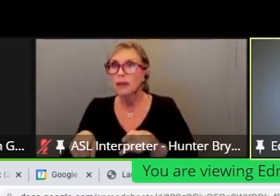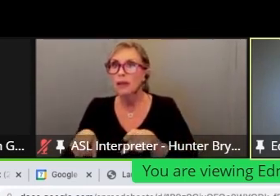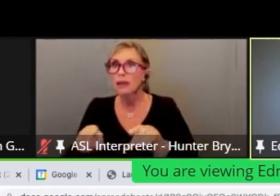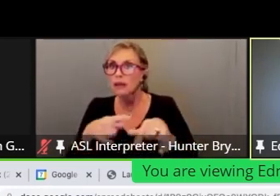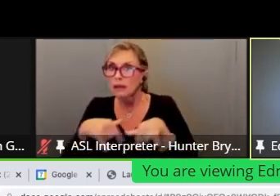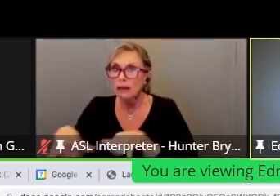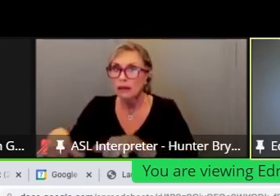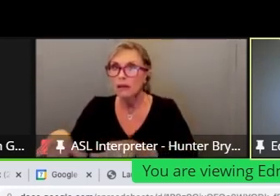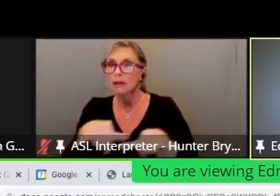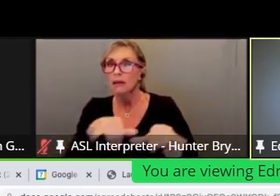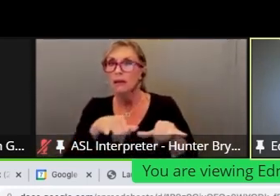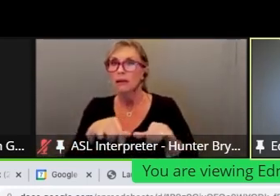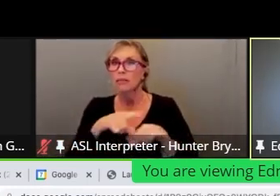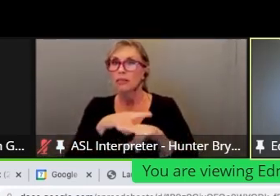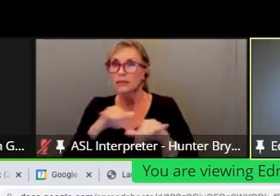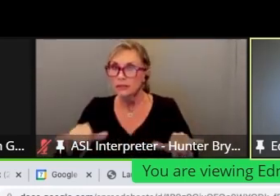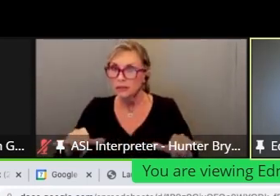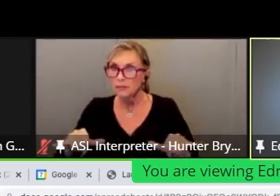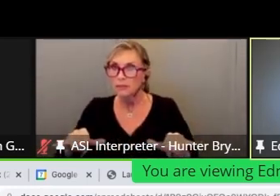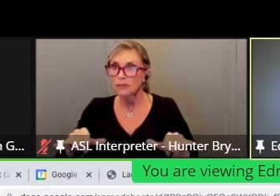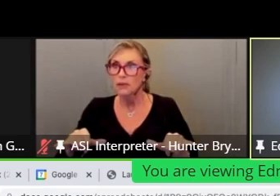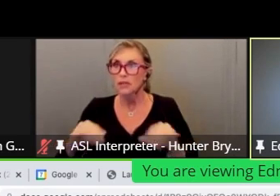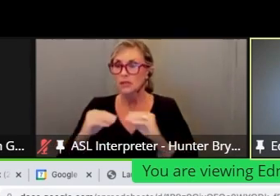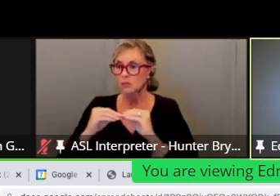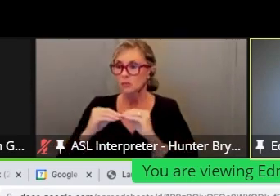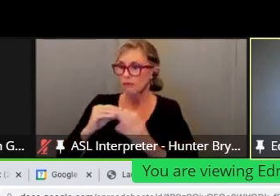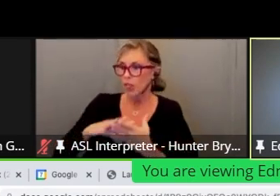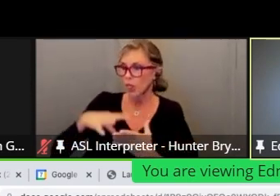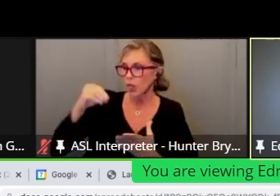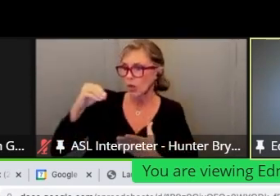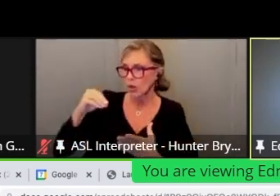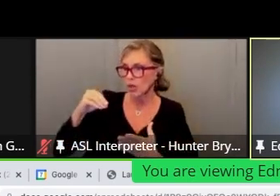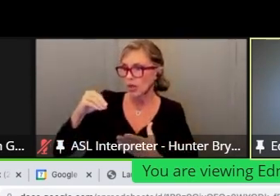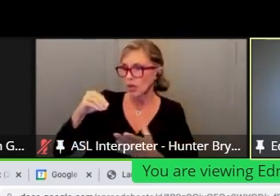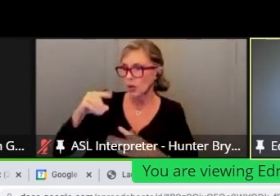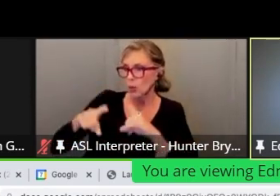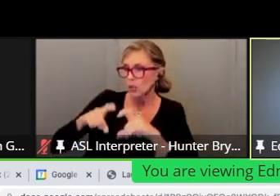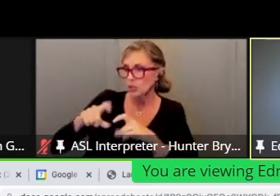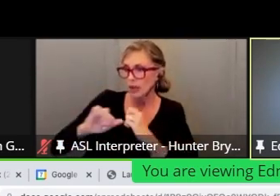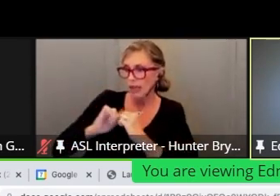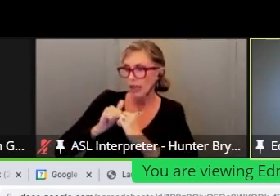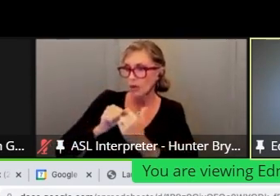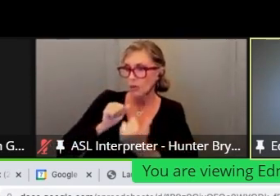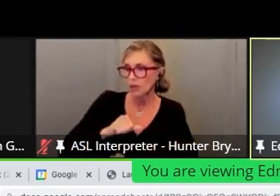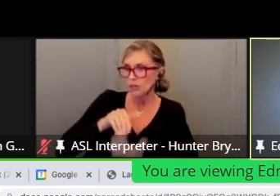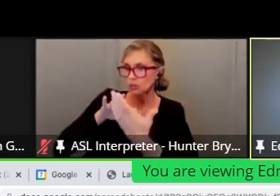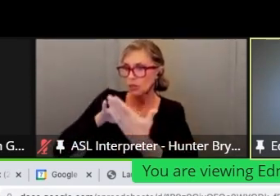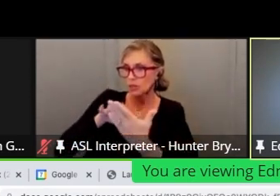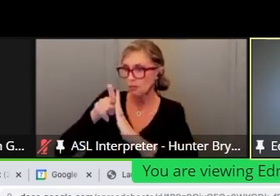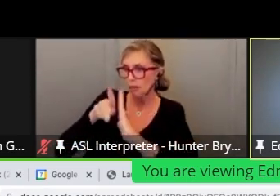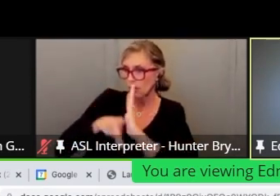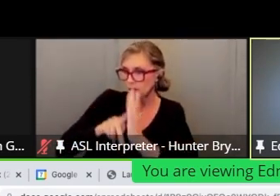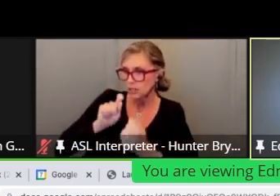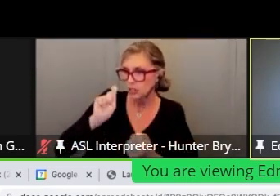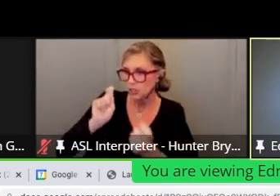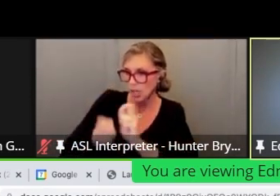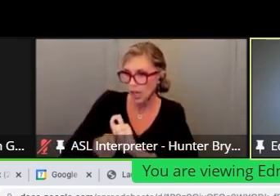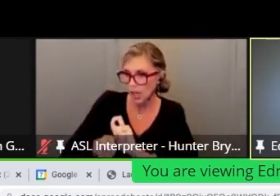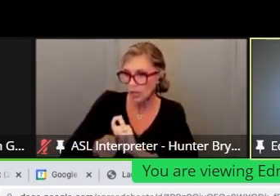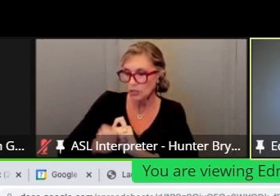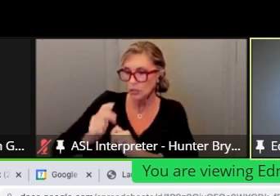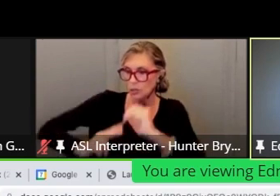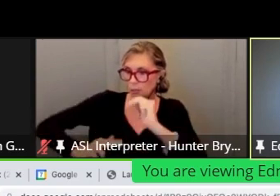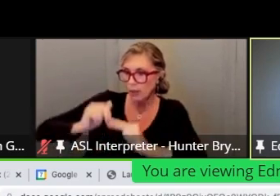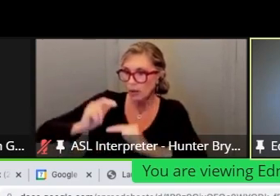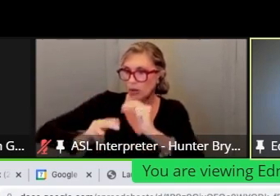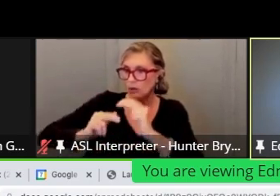that it was more of a learning question, or how do we address policy change in a way that builds the capacity, the synergy, and the coordination